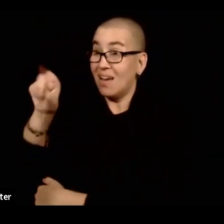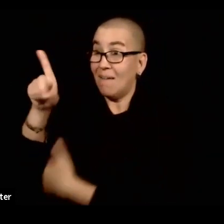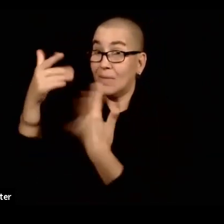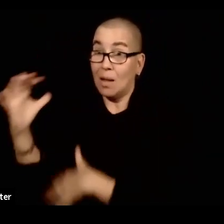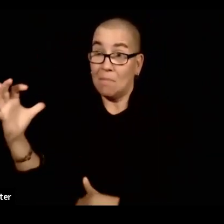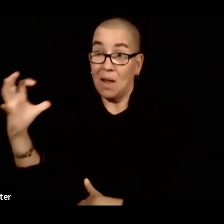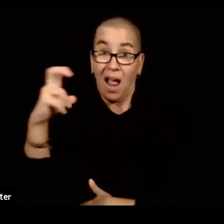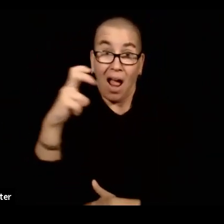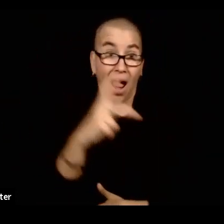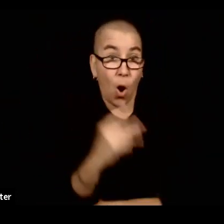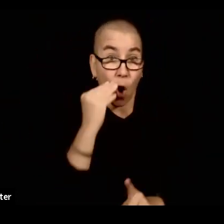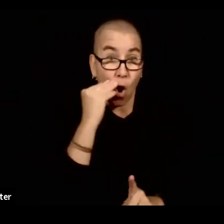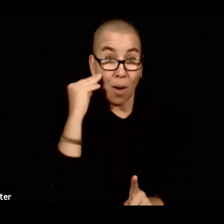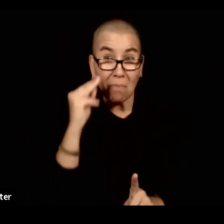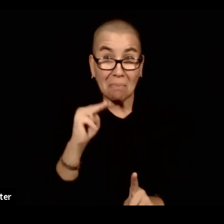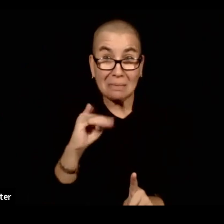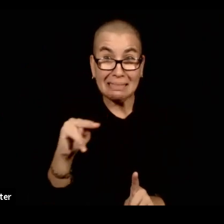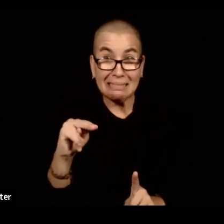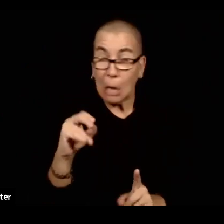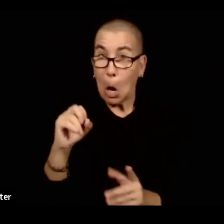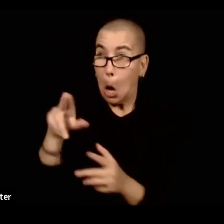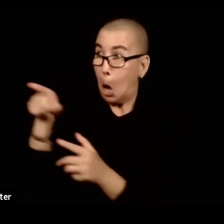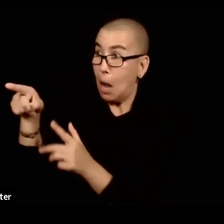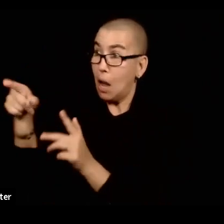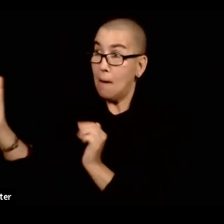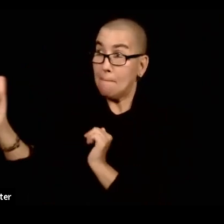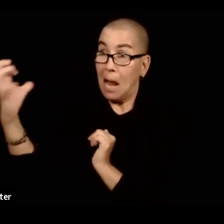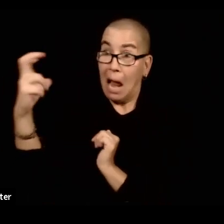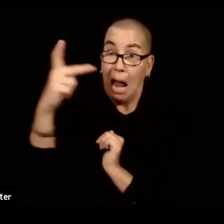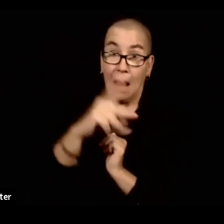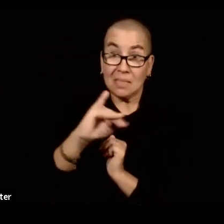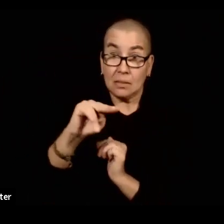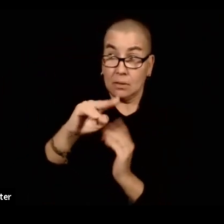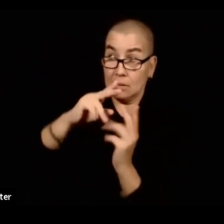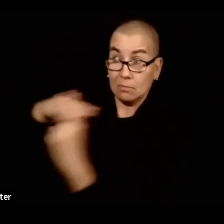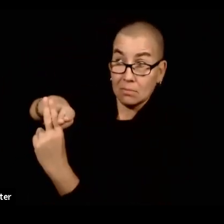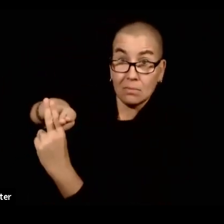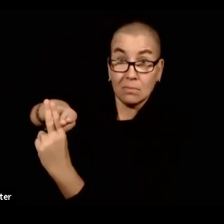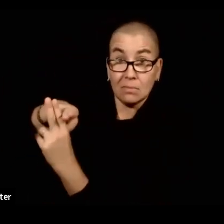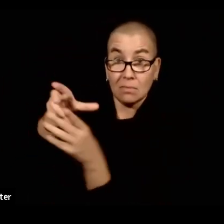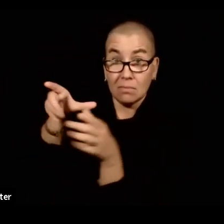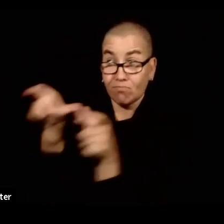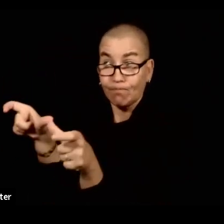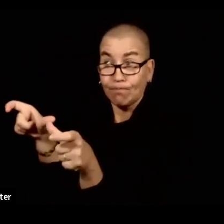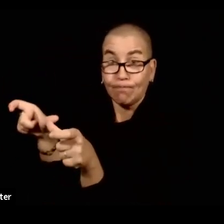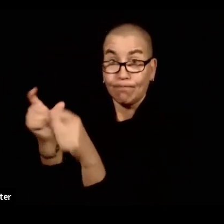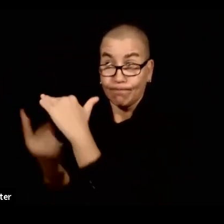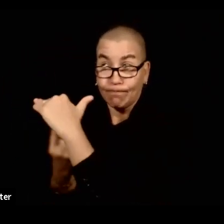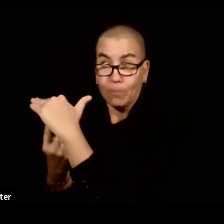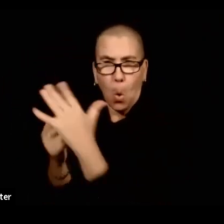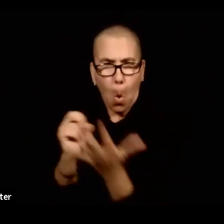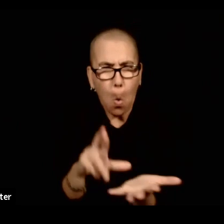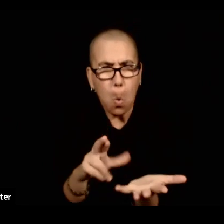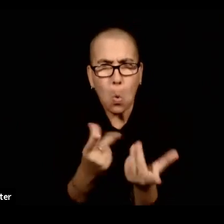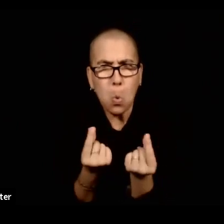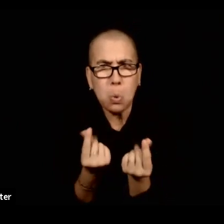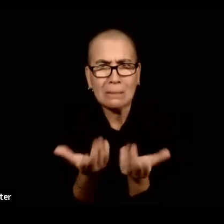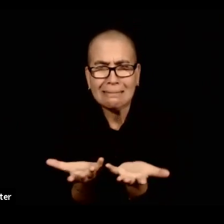you recommend that people who do go ahead and attend this Sturgis rally, should they come back to Minnesota, should they